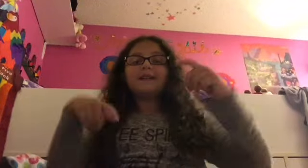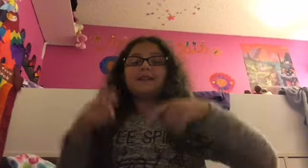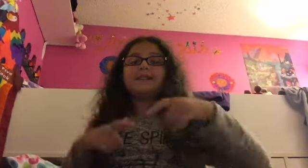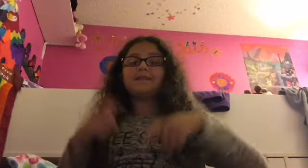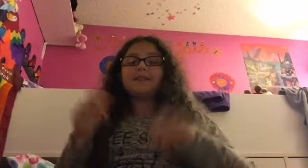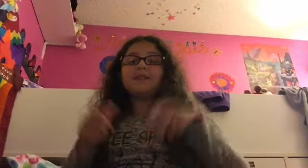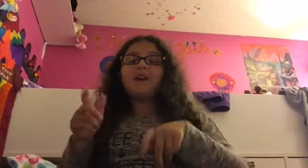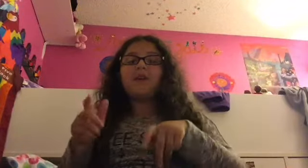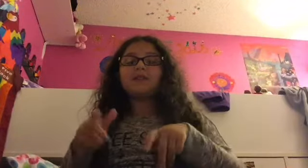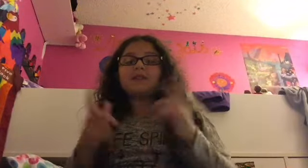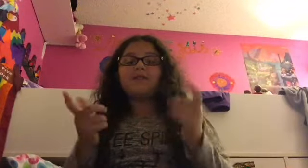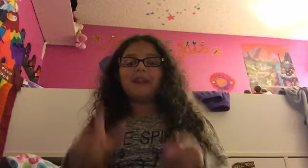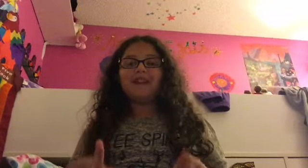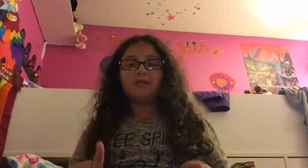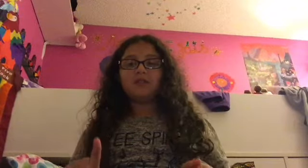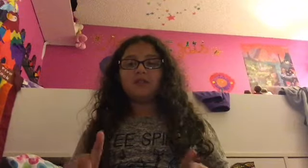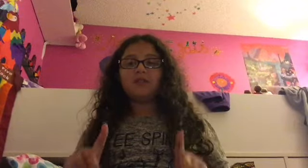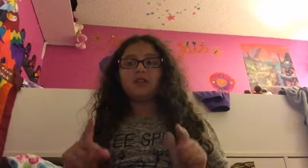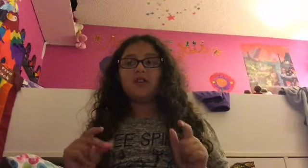comment below some